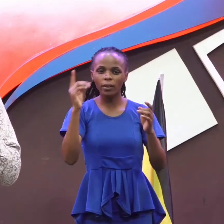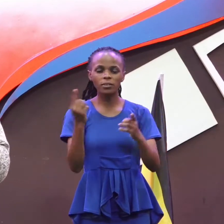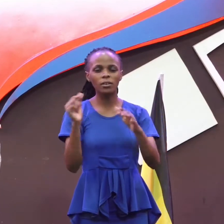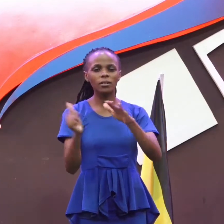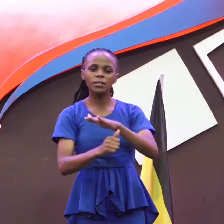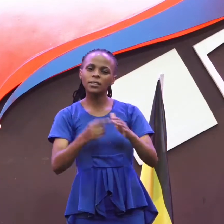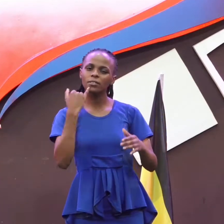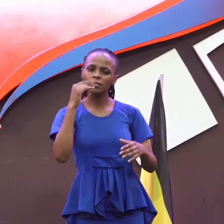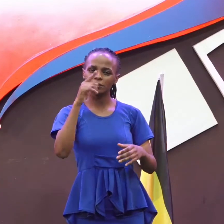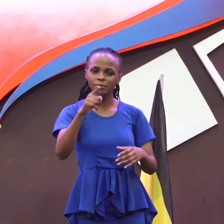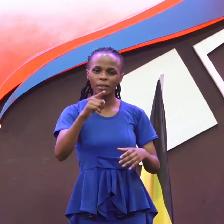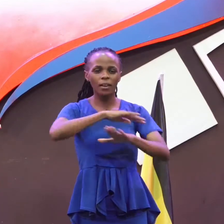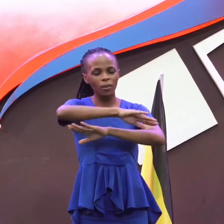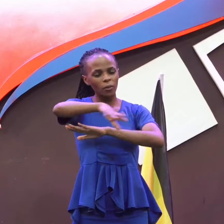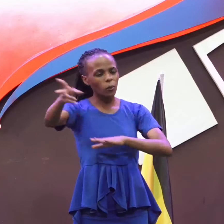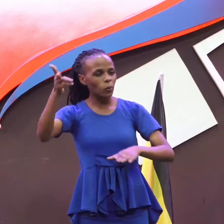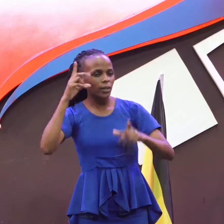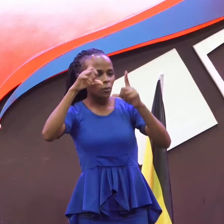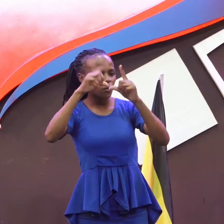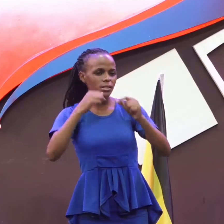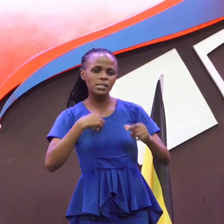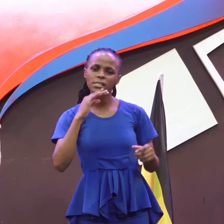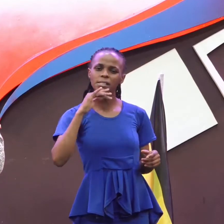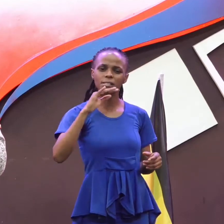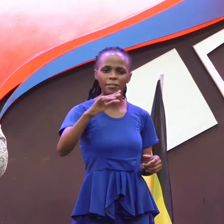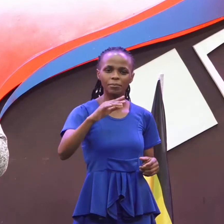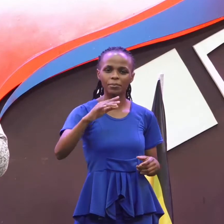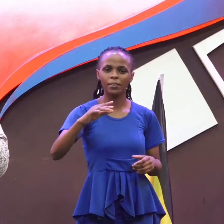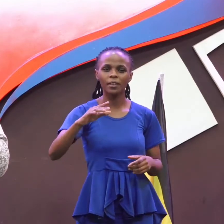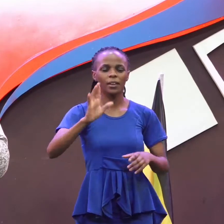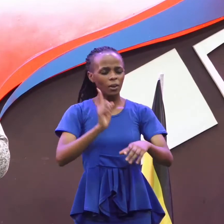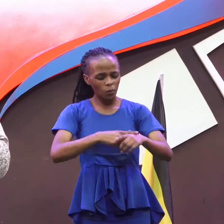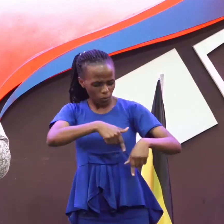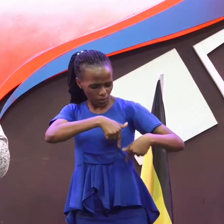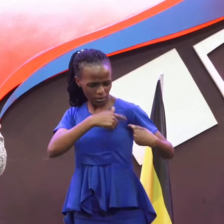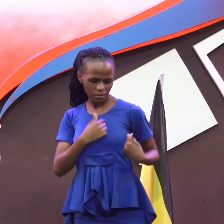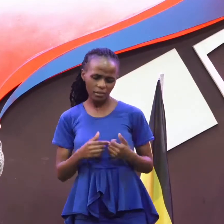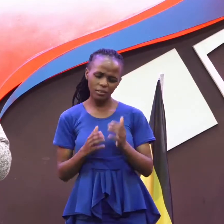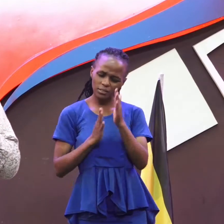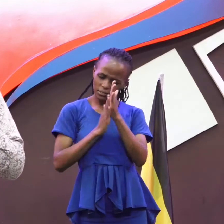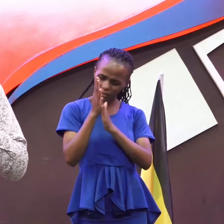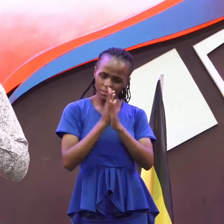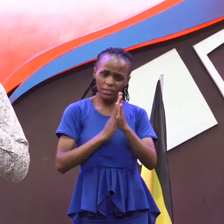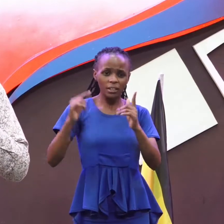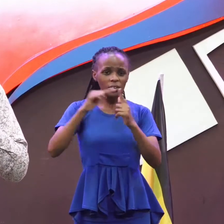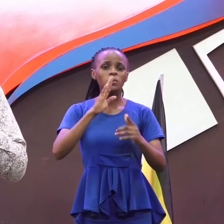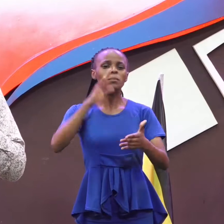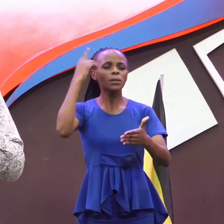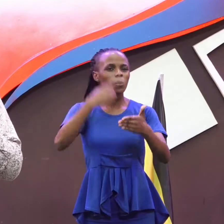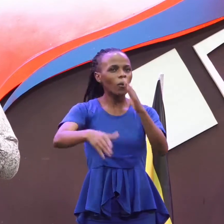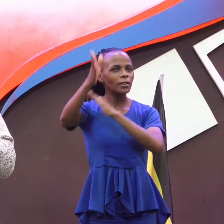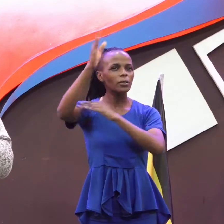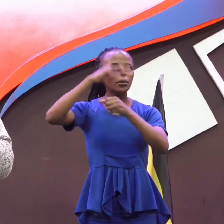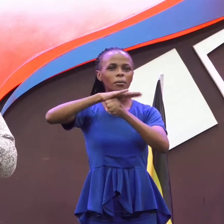I want to broadly tell you that whoever hears this word and your heart yearns to